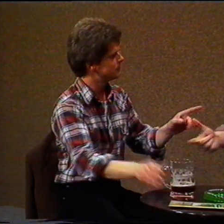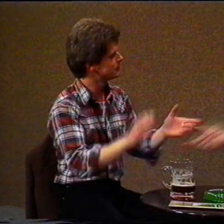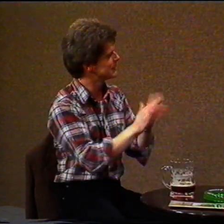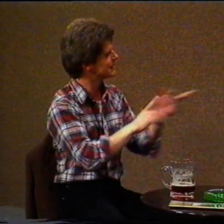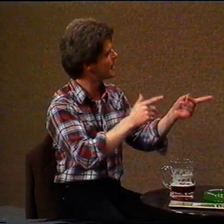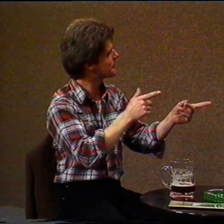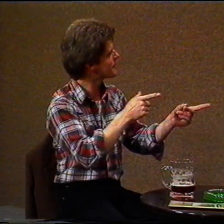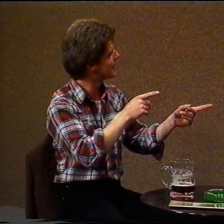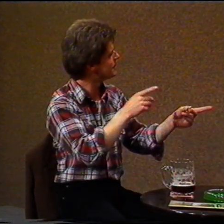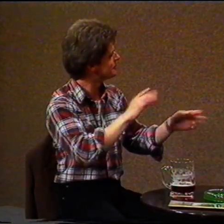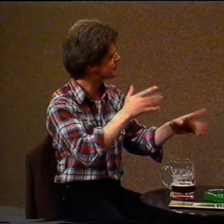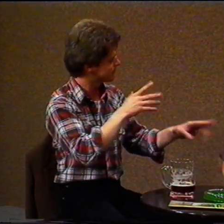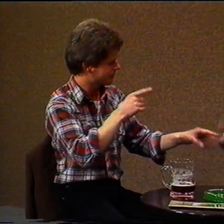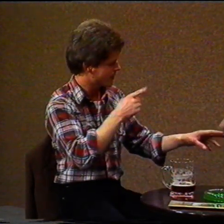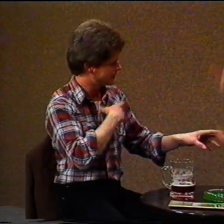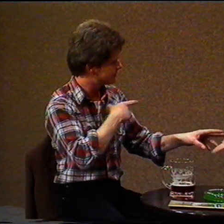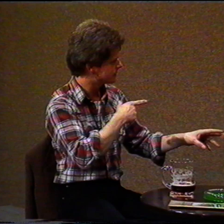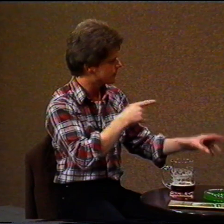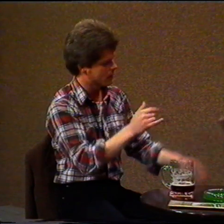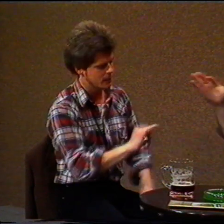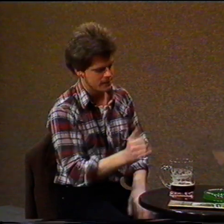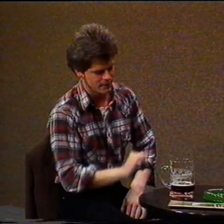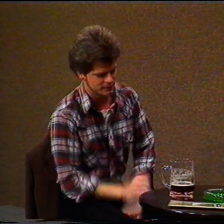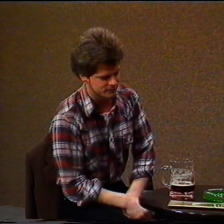Yes. Do you mean... Oh, yeah.